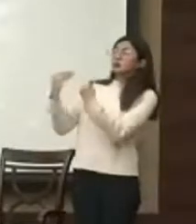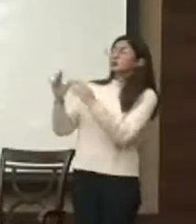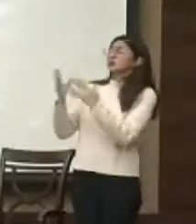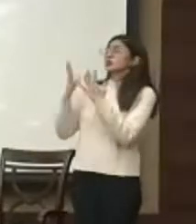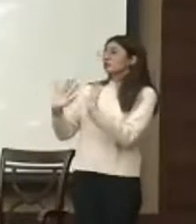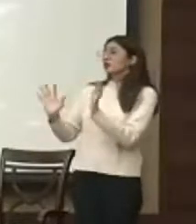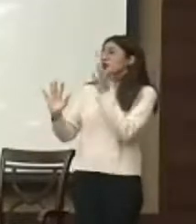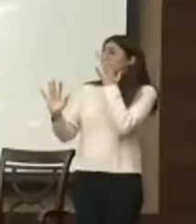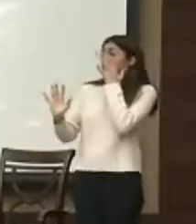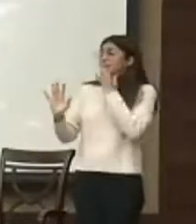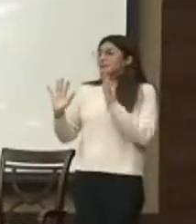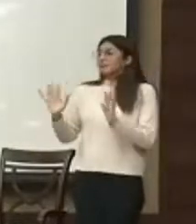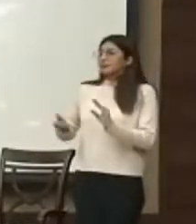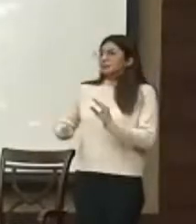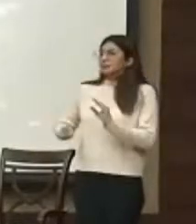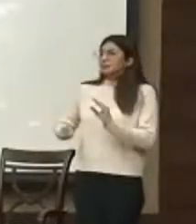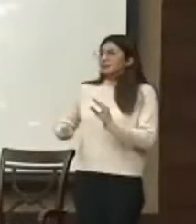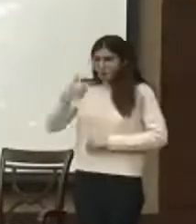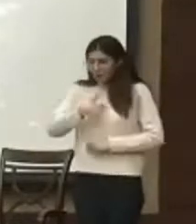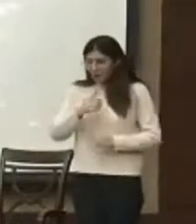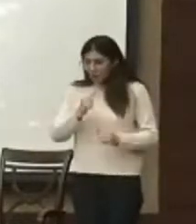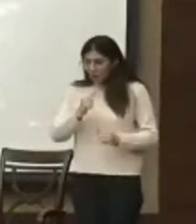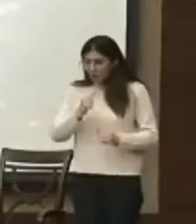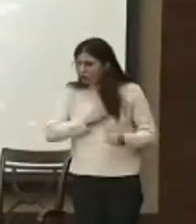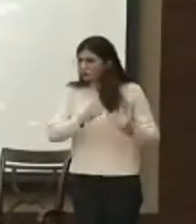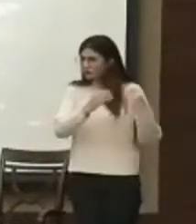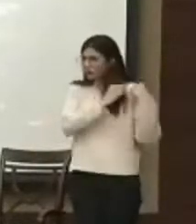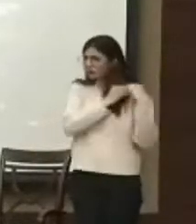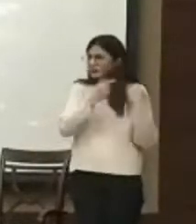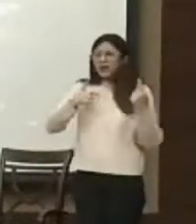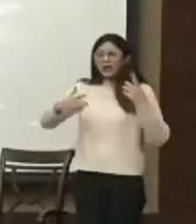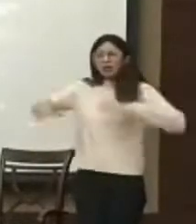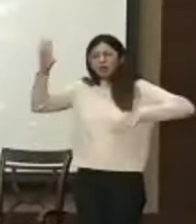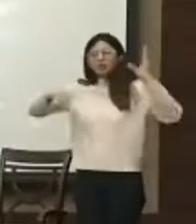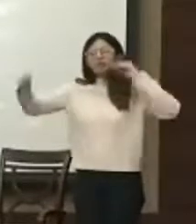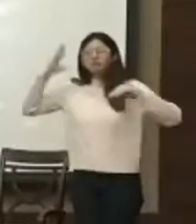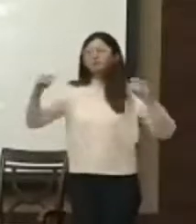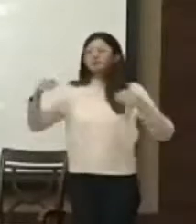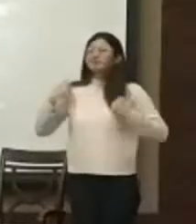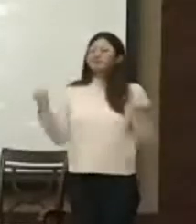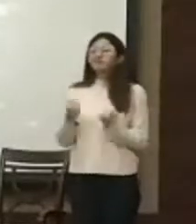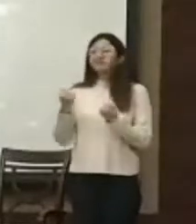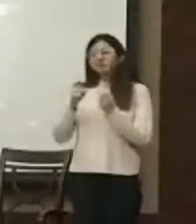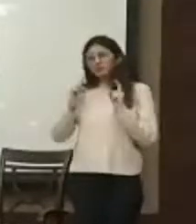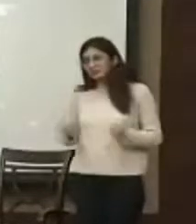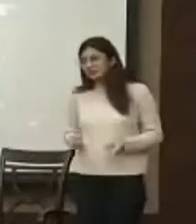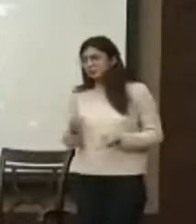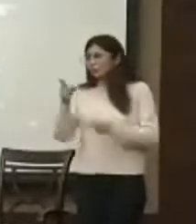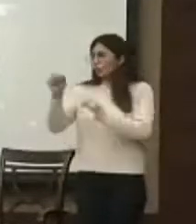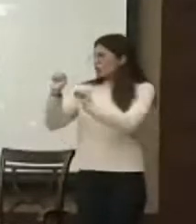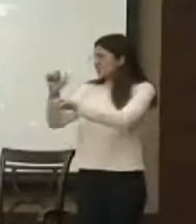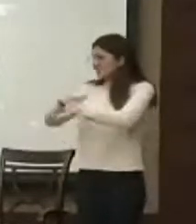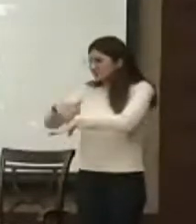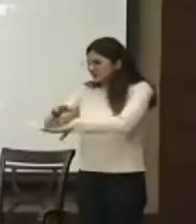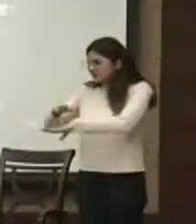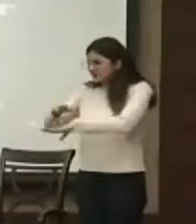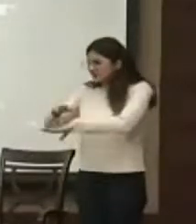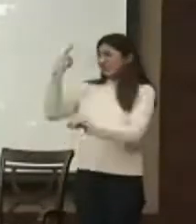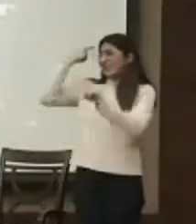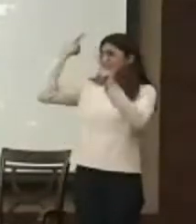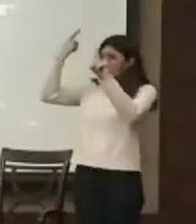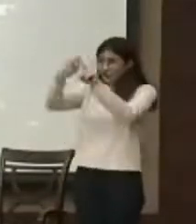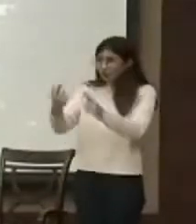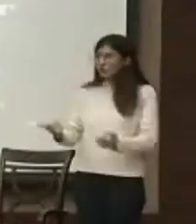me. It's as much as my responsibility to learn about it and learn about the experiences and learn about the aspirations and learn about